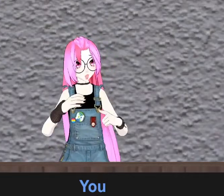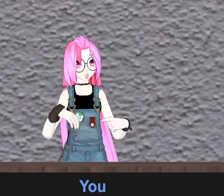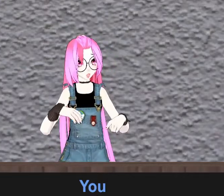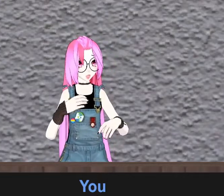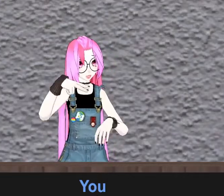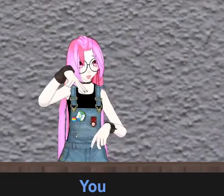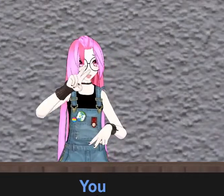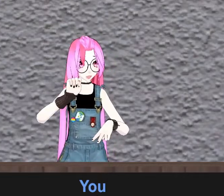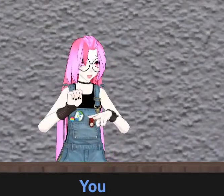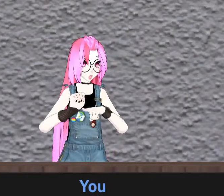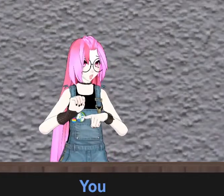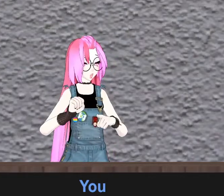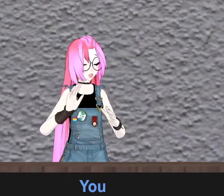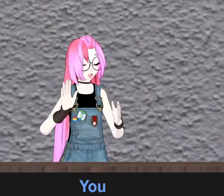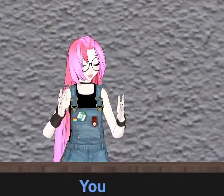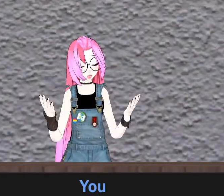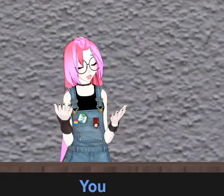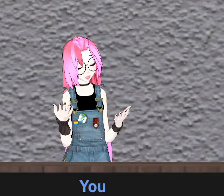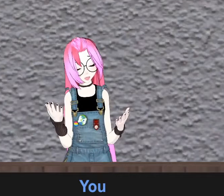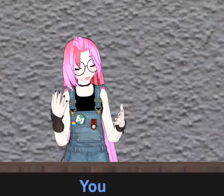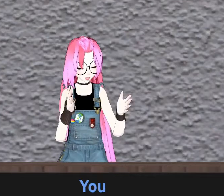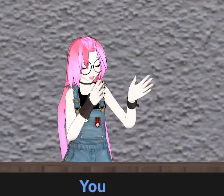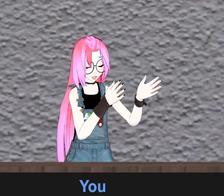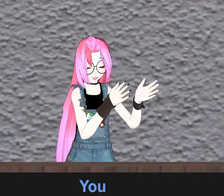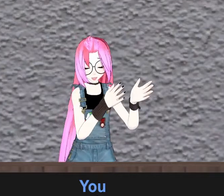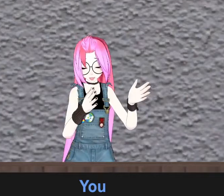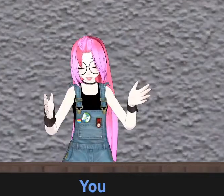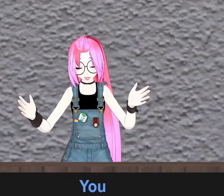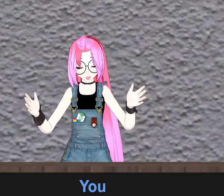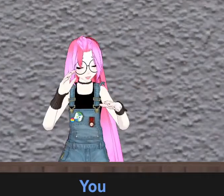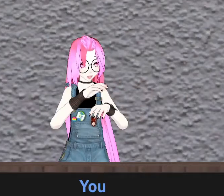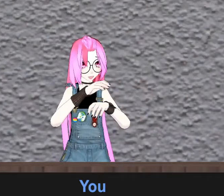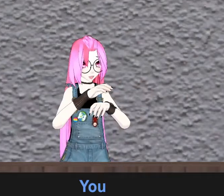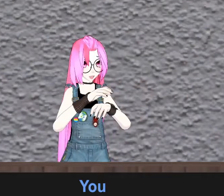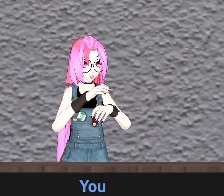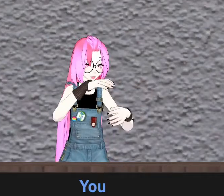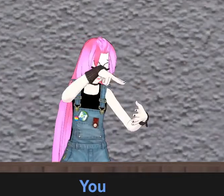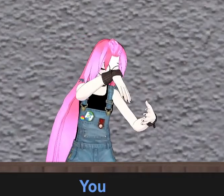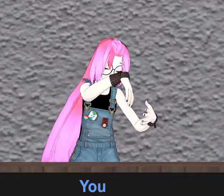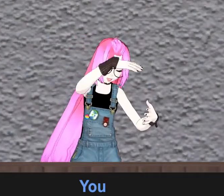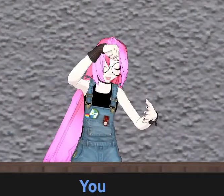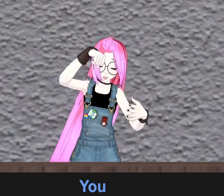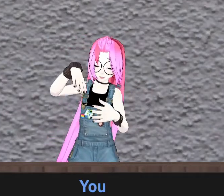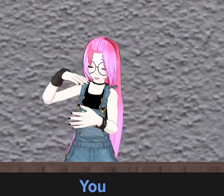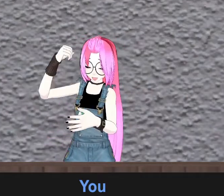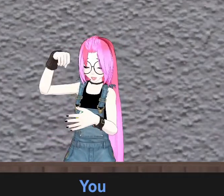community here uses PSE. And all that is that imagine an English sentence in front of you, and you're kind of picking